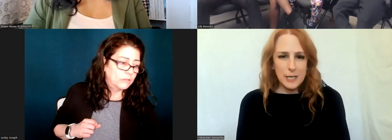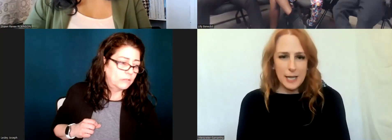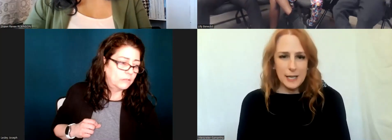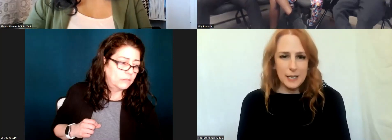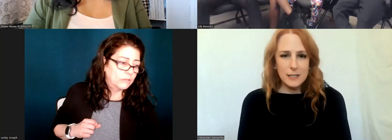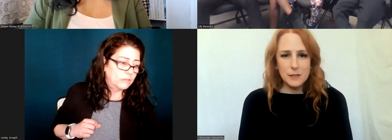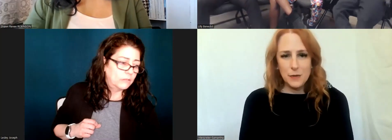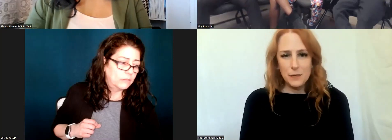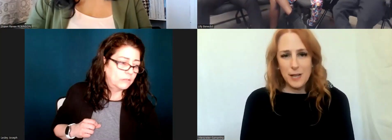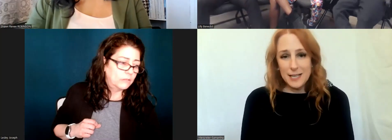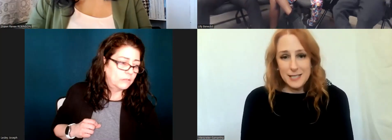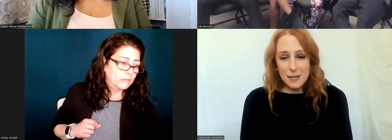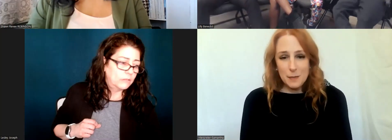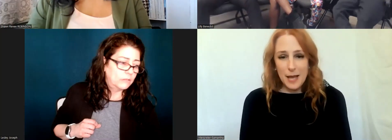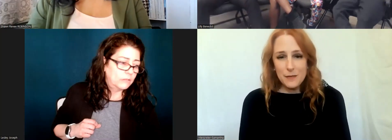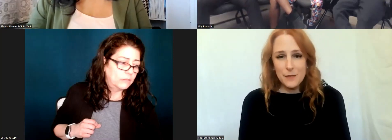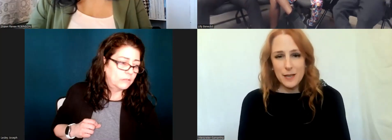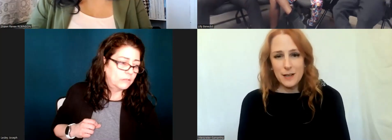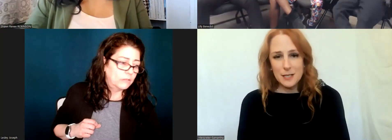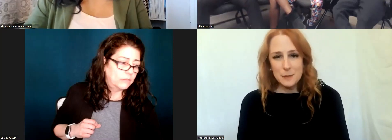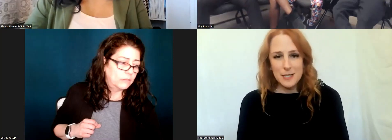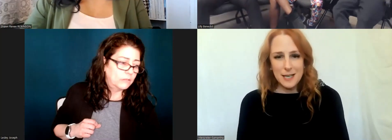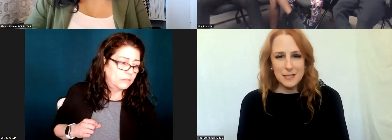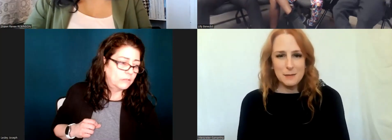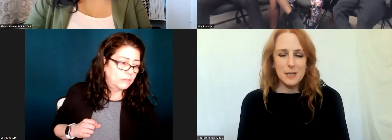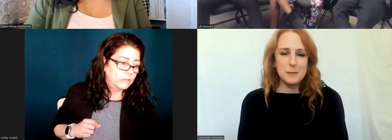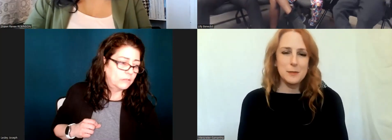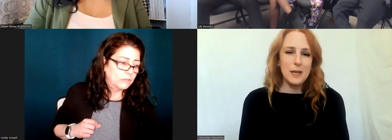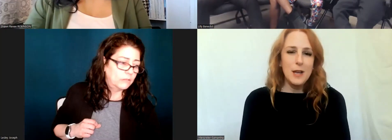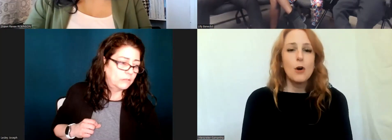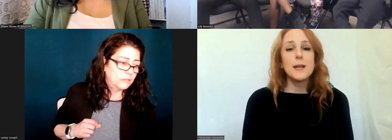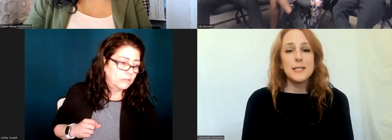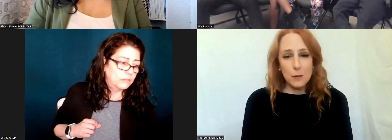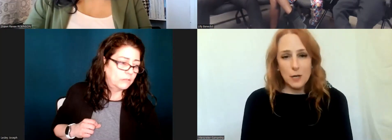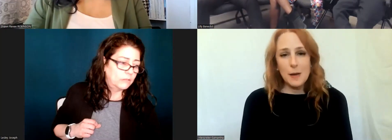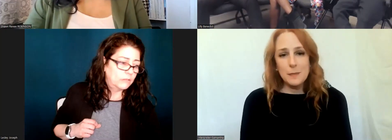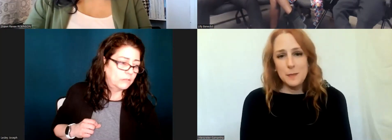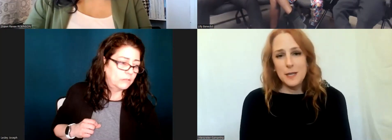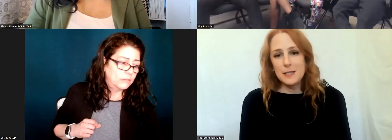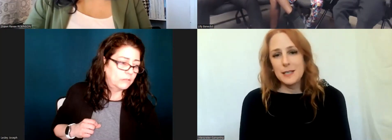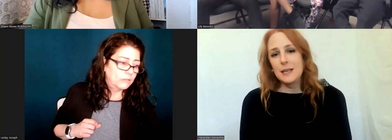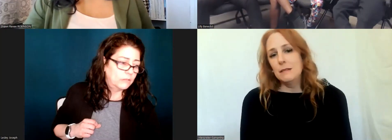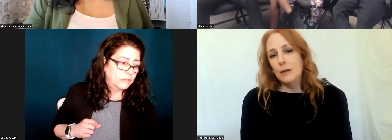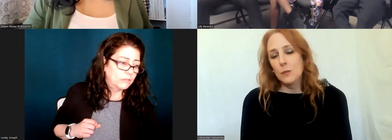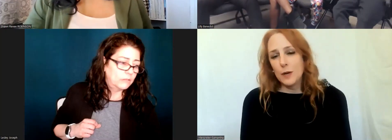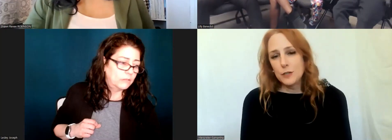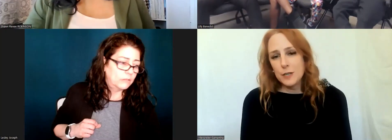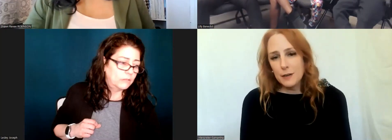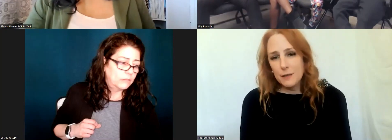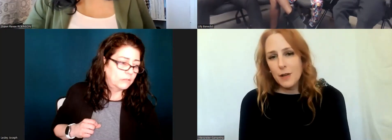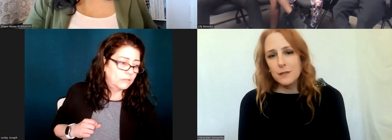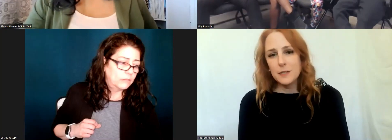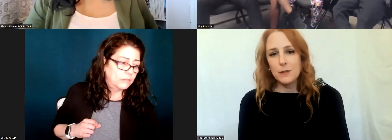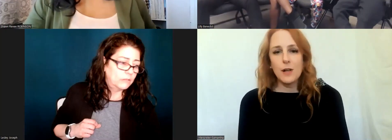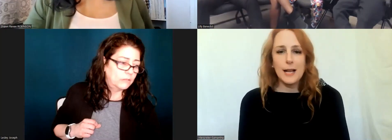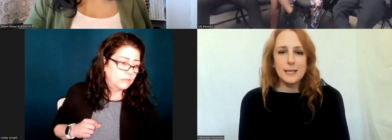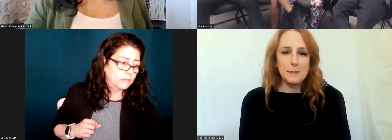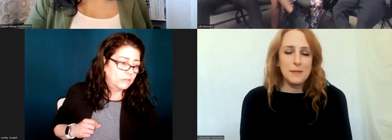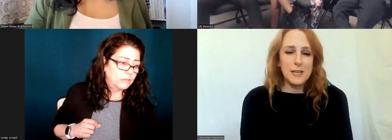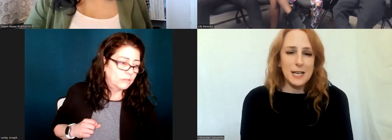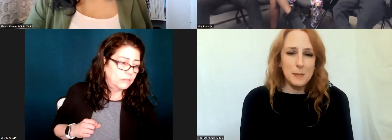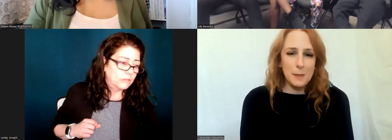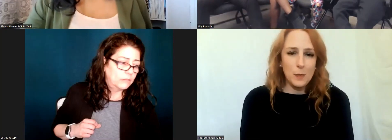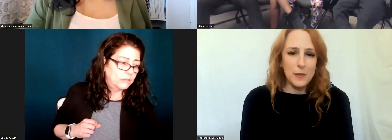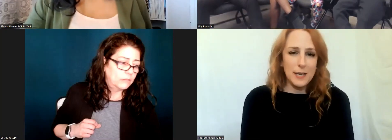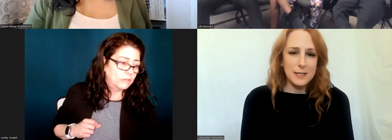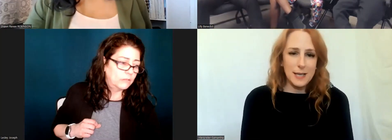people are saying. And it does feel, and I see them laughing, and I'll ask my dad sometimes, like, or my dad will come up to me and say that, you know, why don't you get involved? And, or I'll